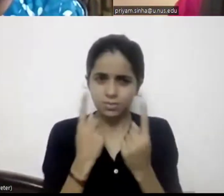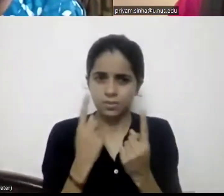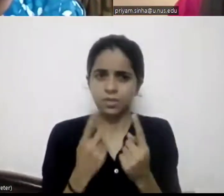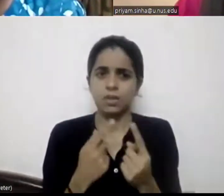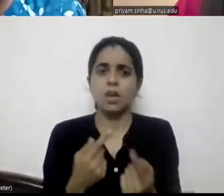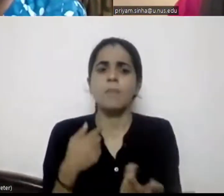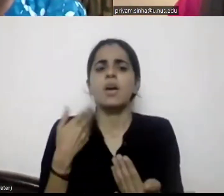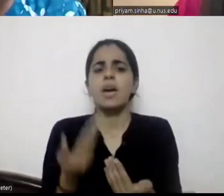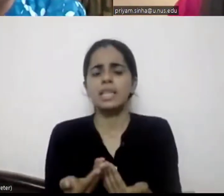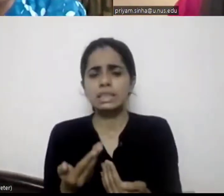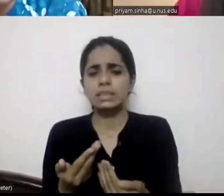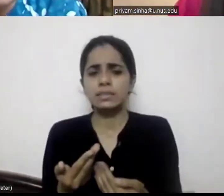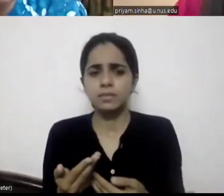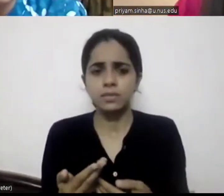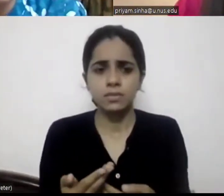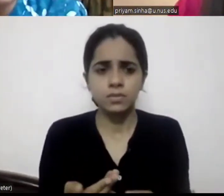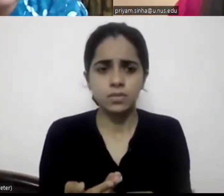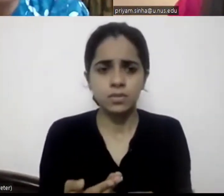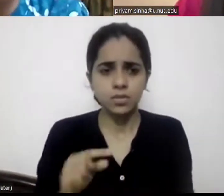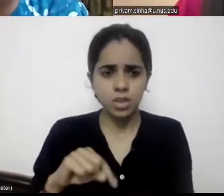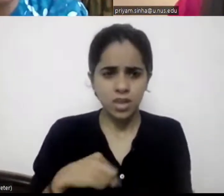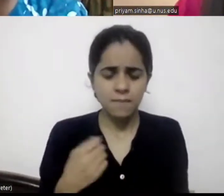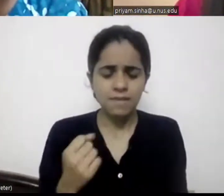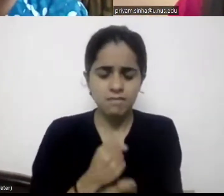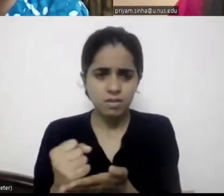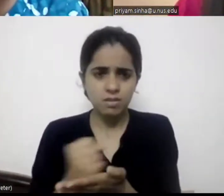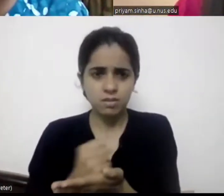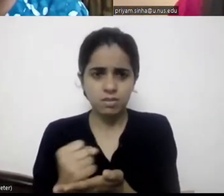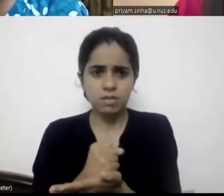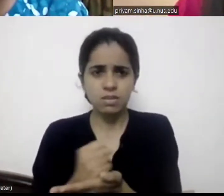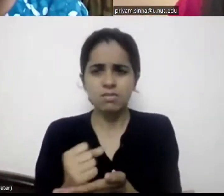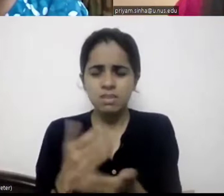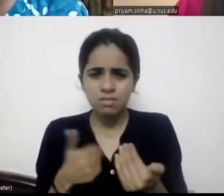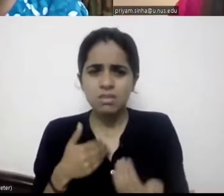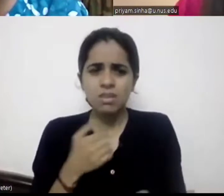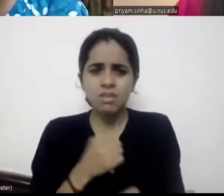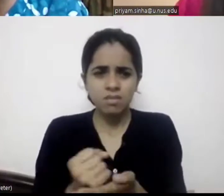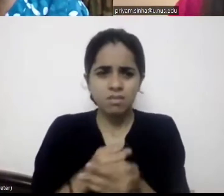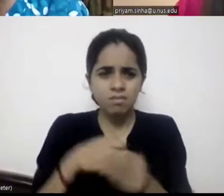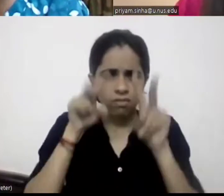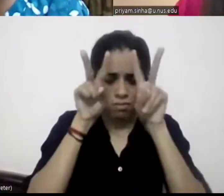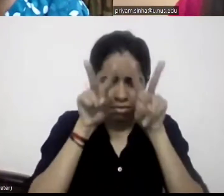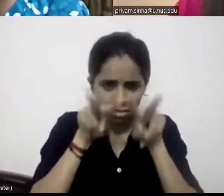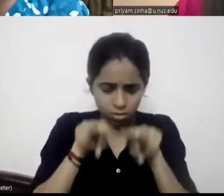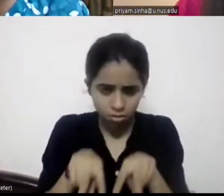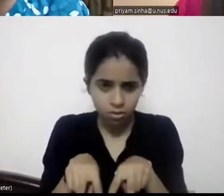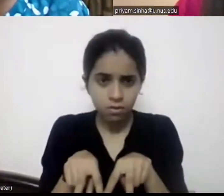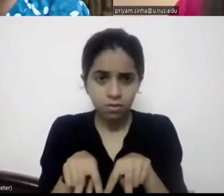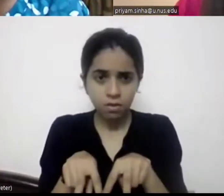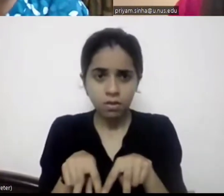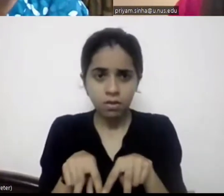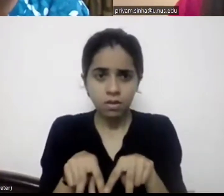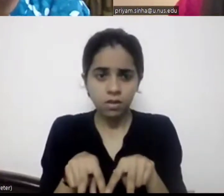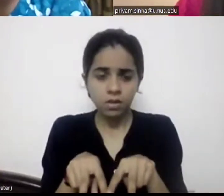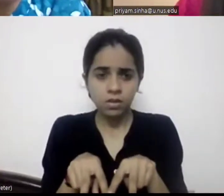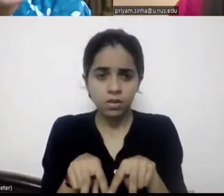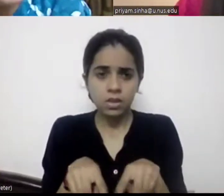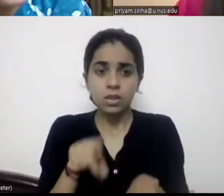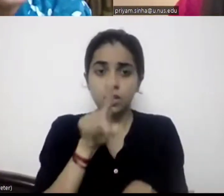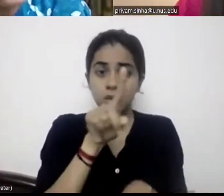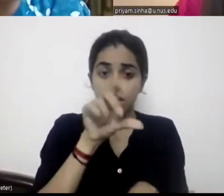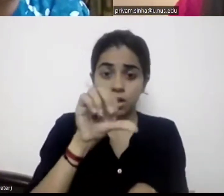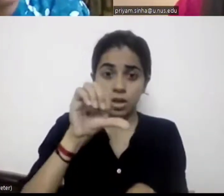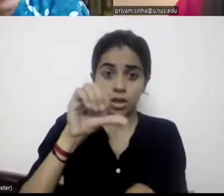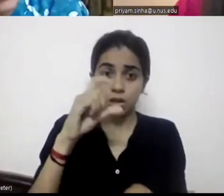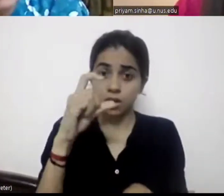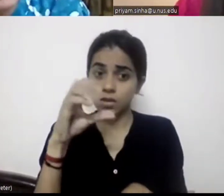for I was trying to look at if in